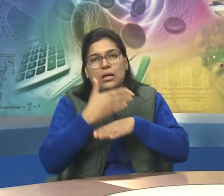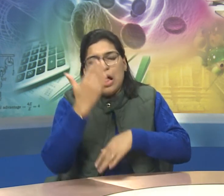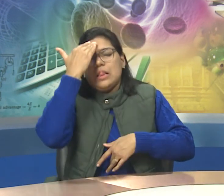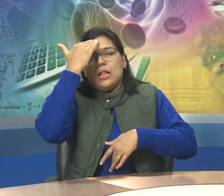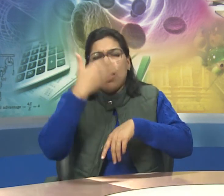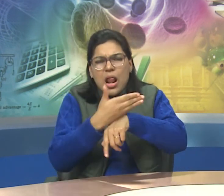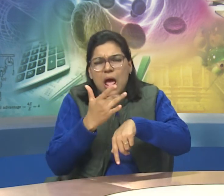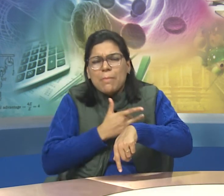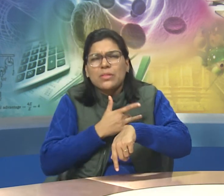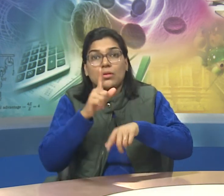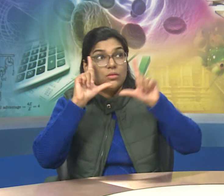your time.